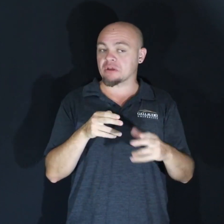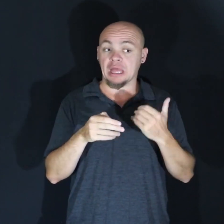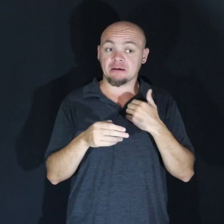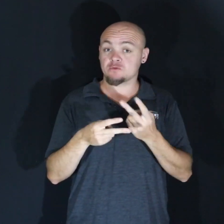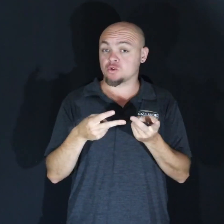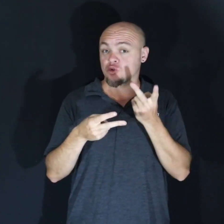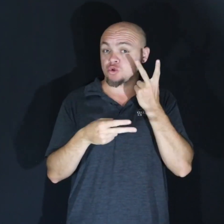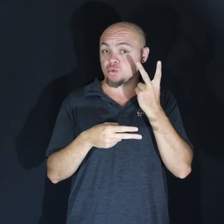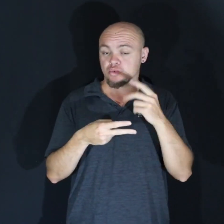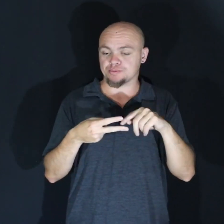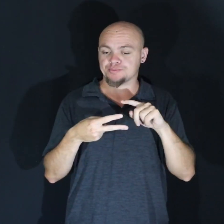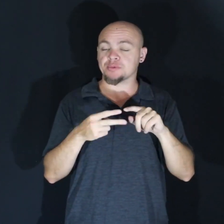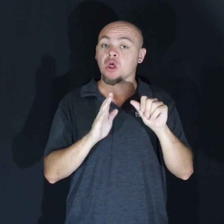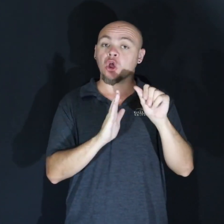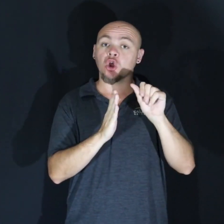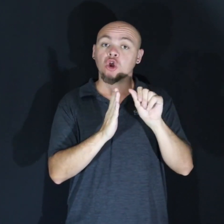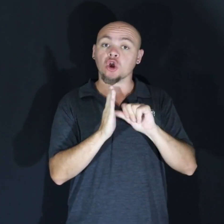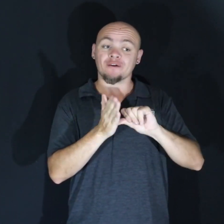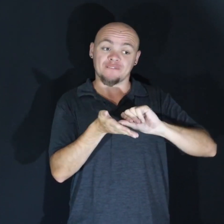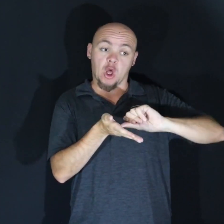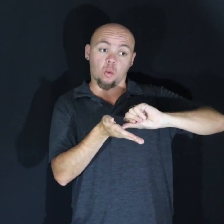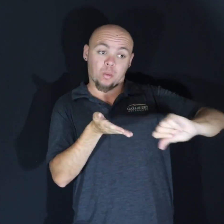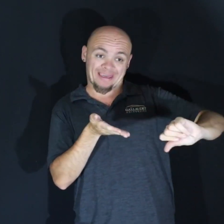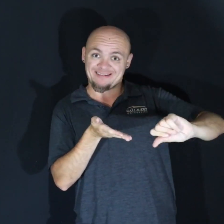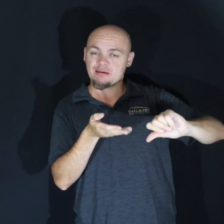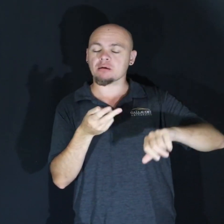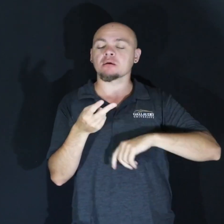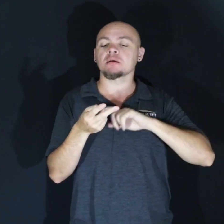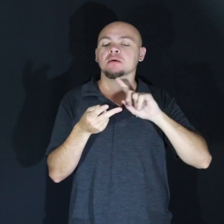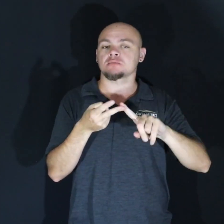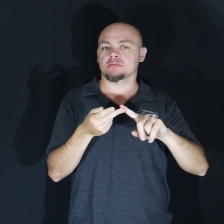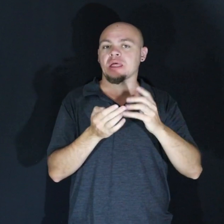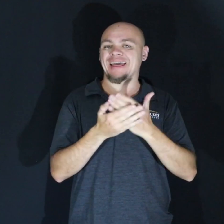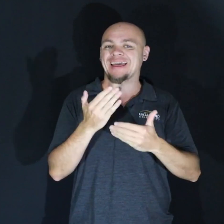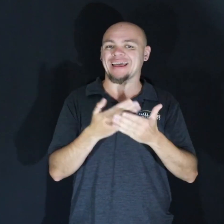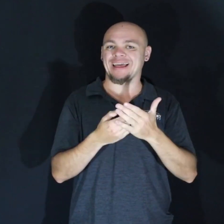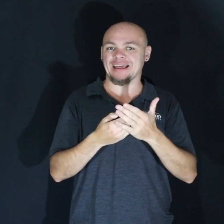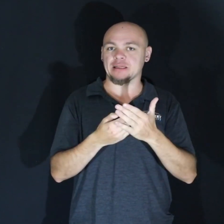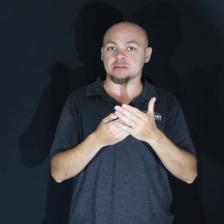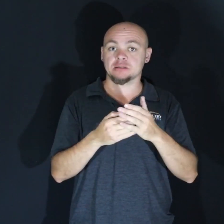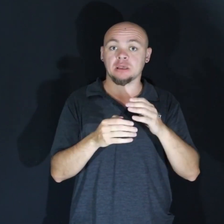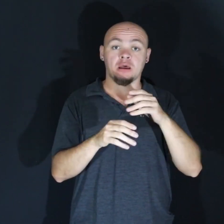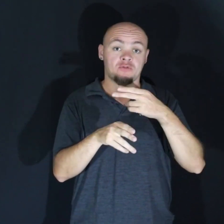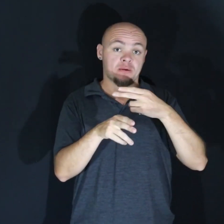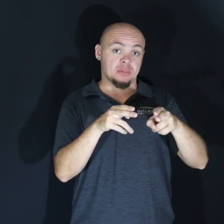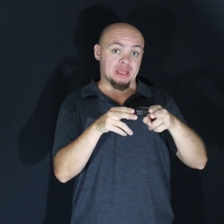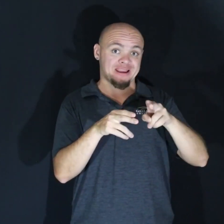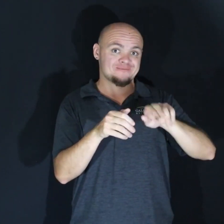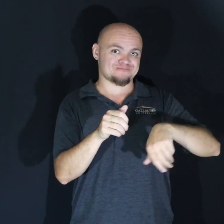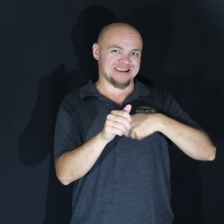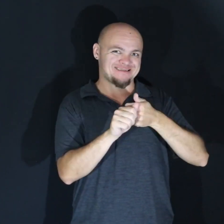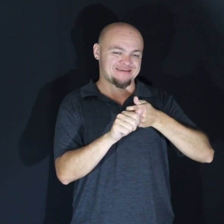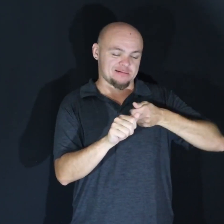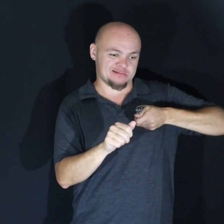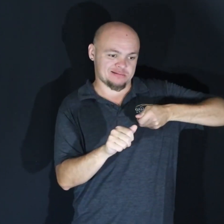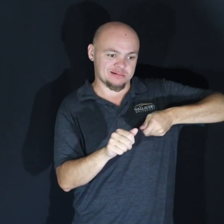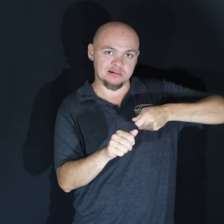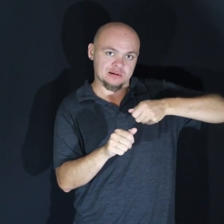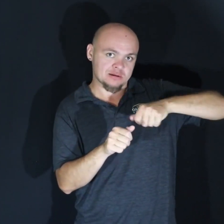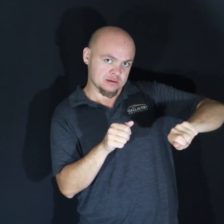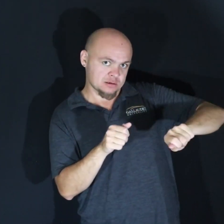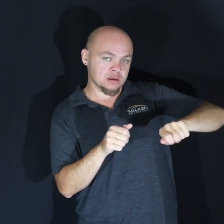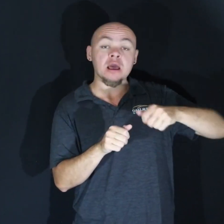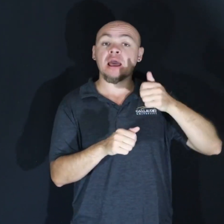two. Always carve away from yourself, and always keep your hands behind the blade. Once everybody